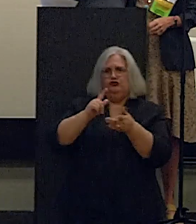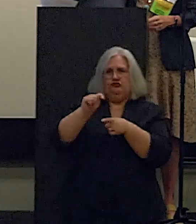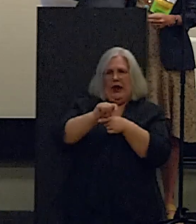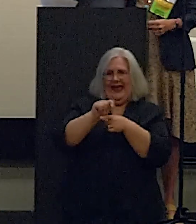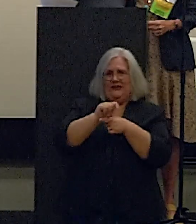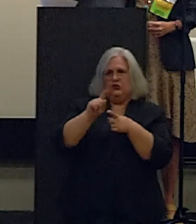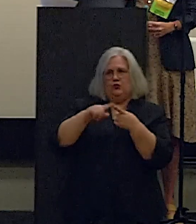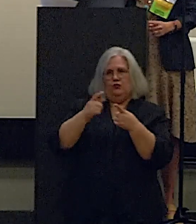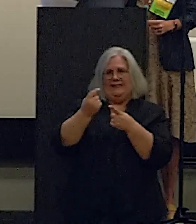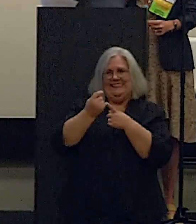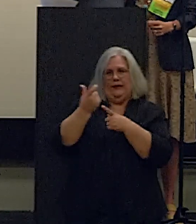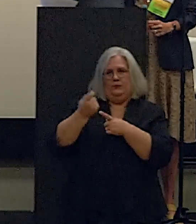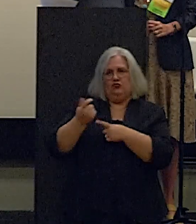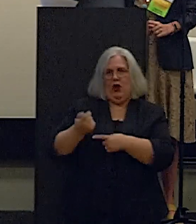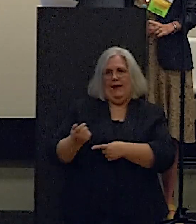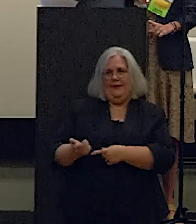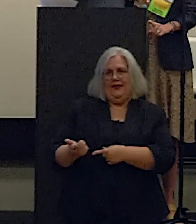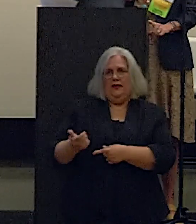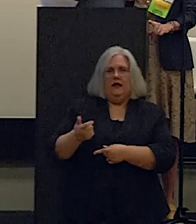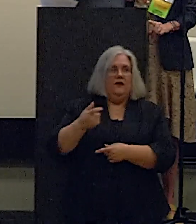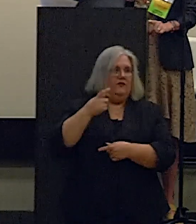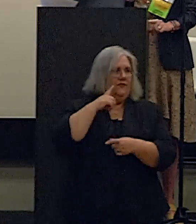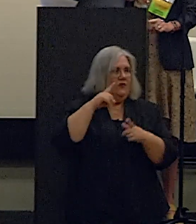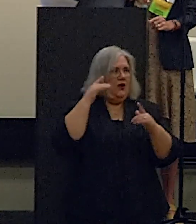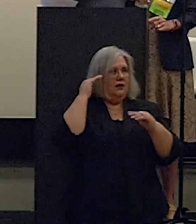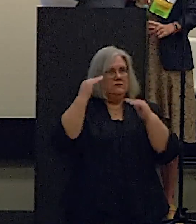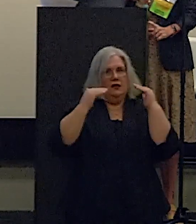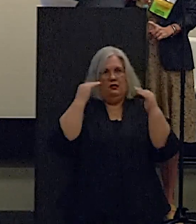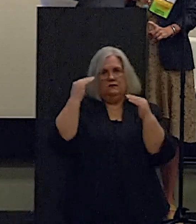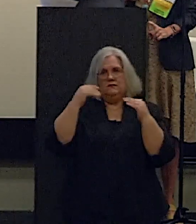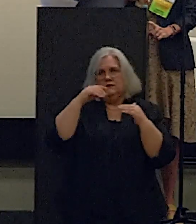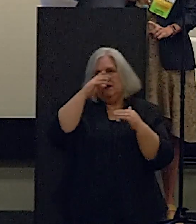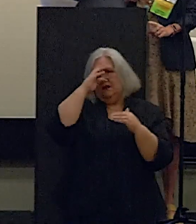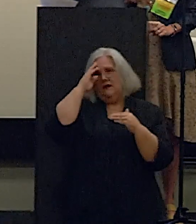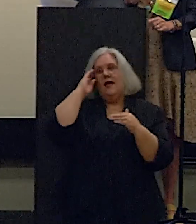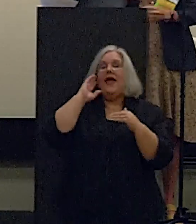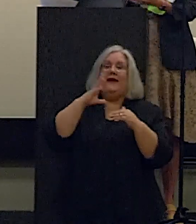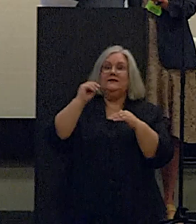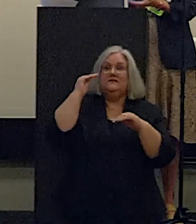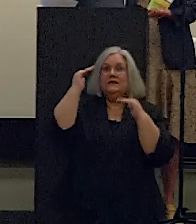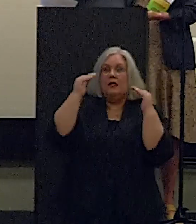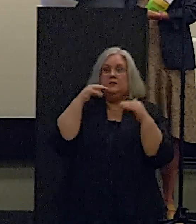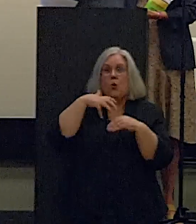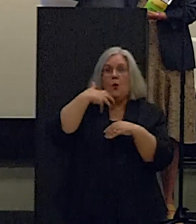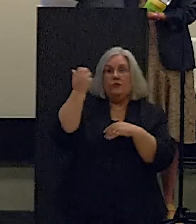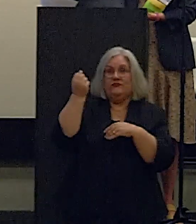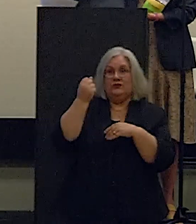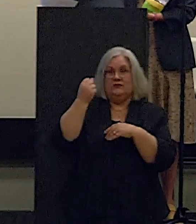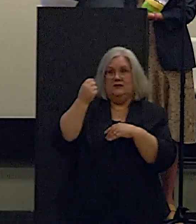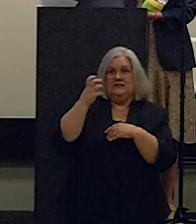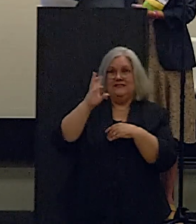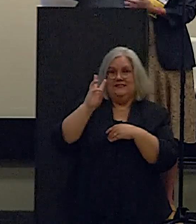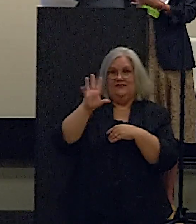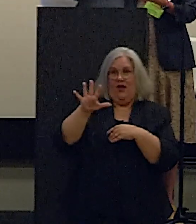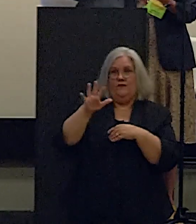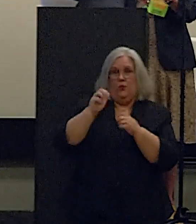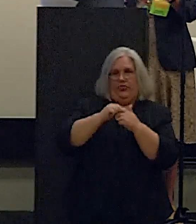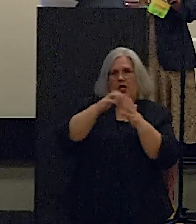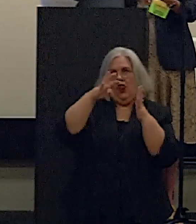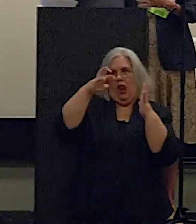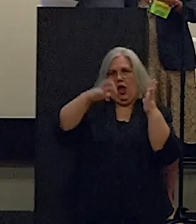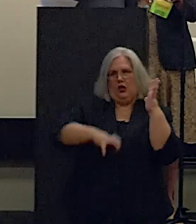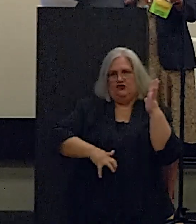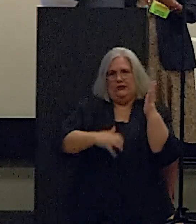deprescribing, especially for adults and adults over 65 with a laundry list.